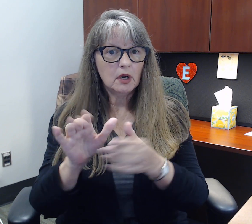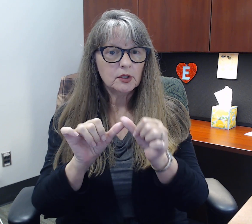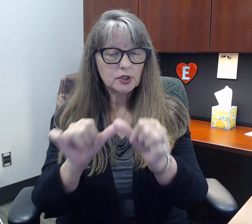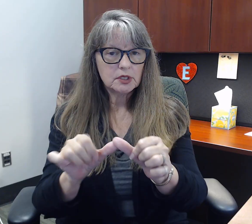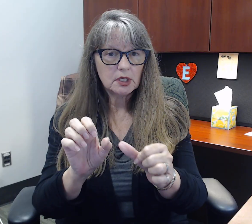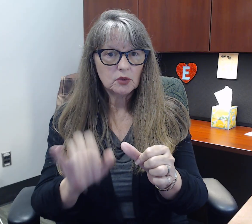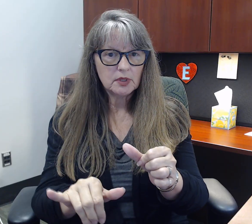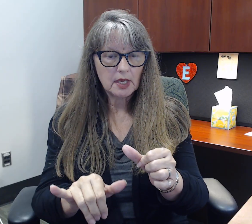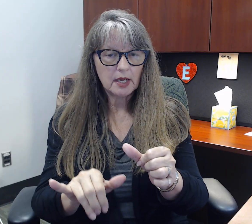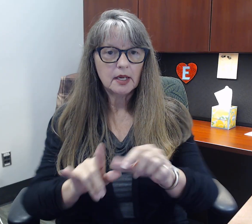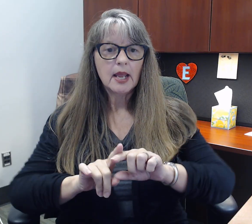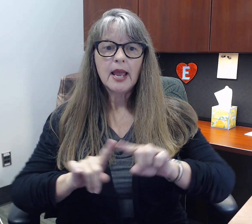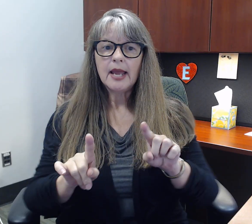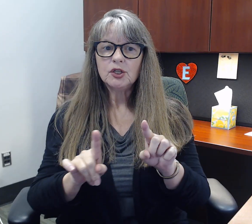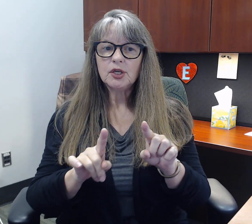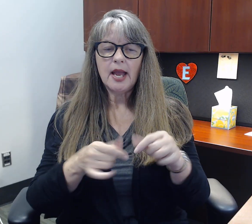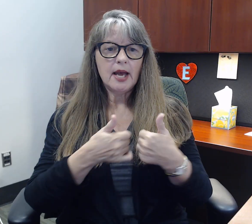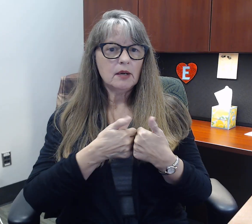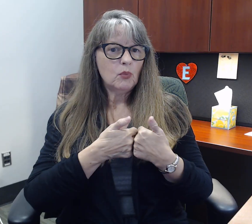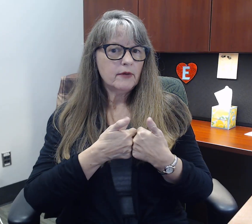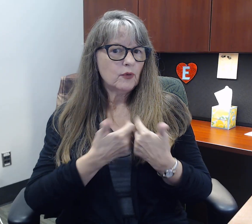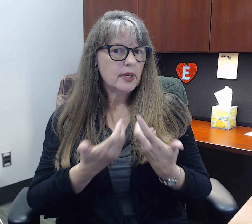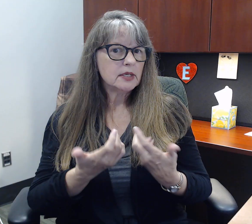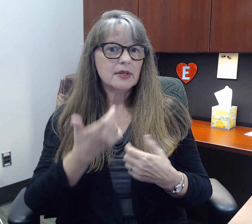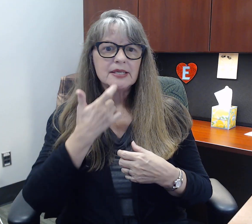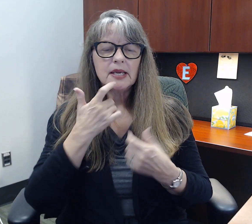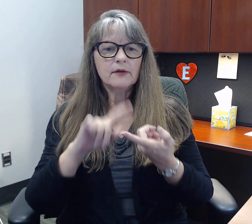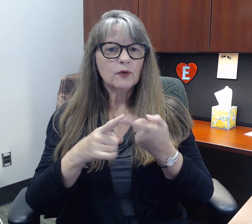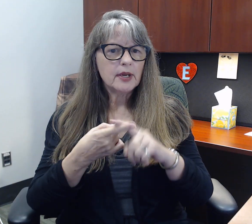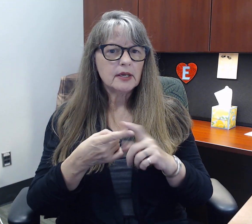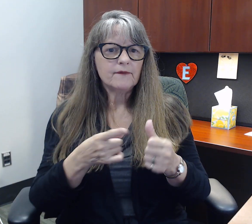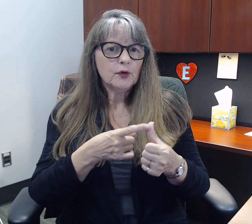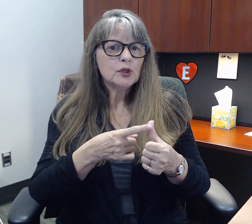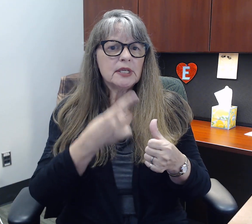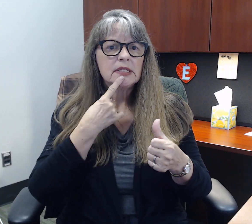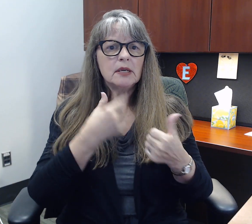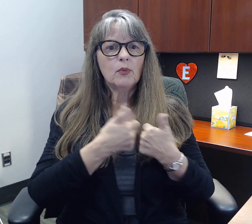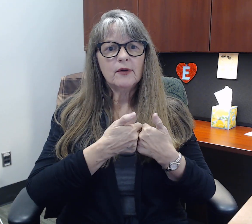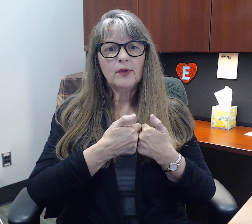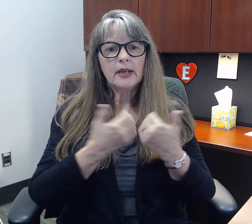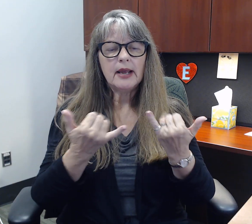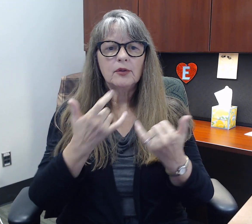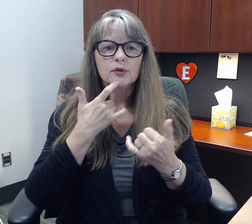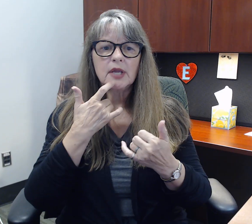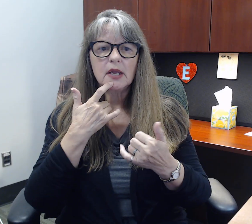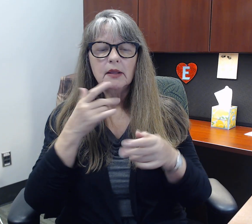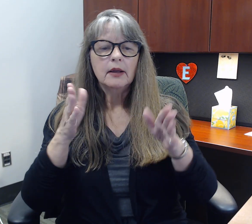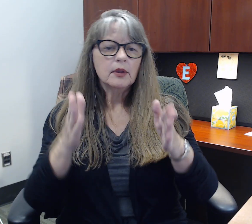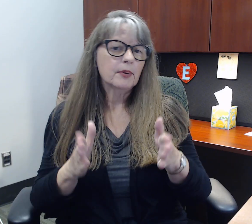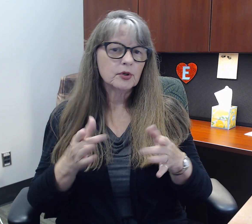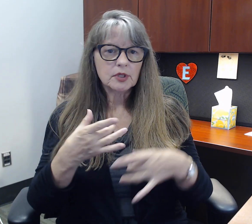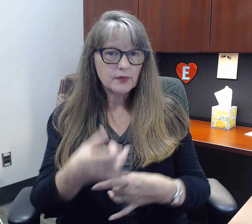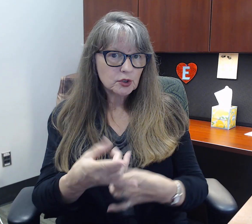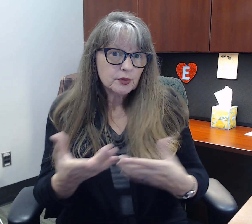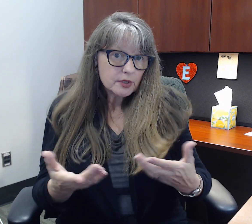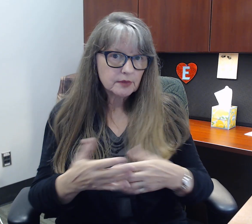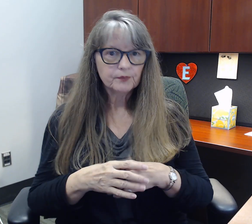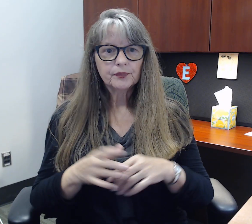college, continuing that. And she had a boyfriend. They said a friend. At first they said a boyfriend, and now they're saying the person of interest.